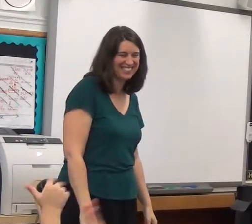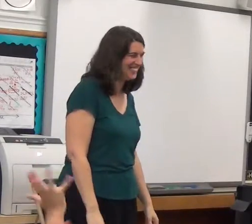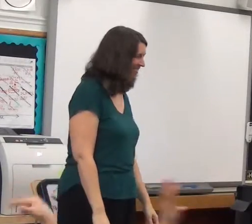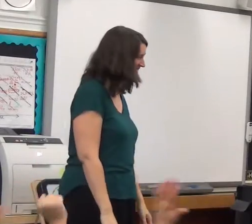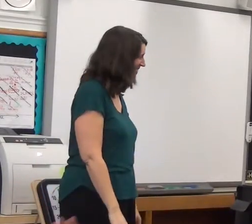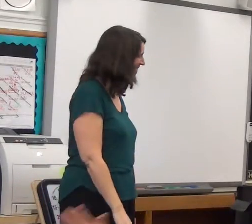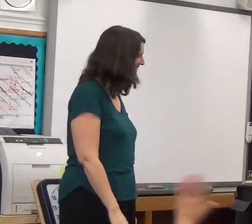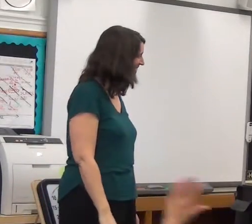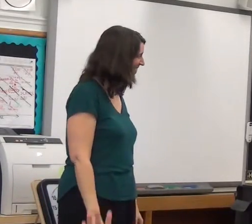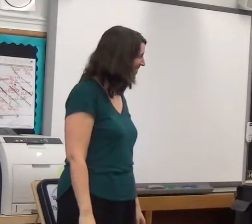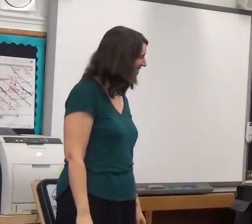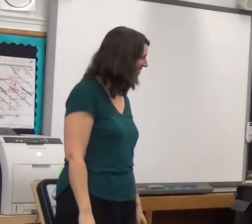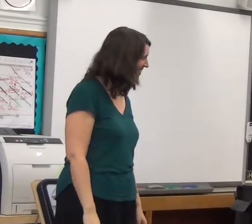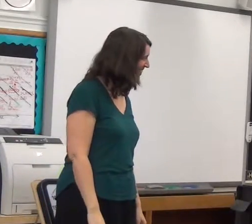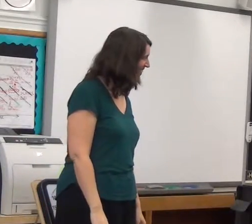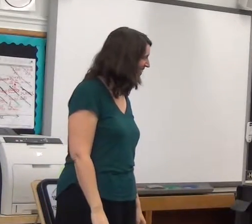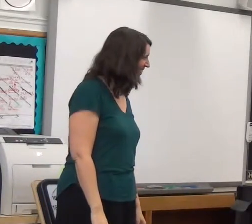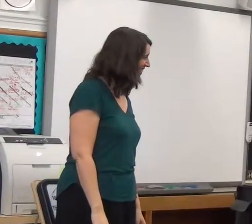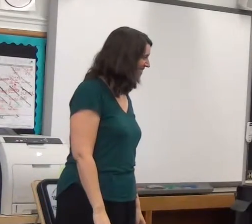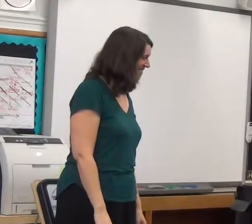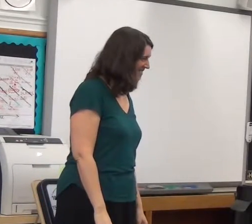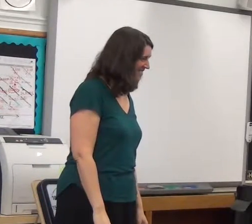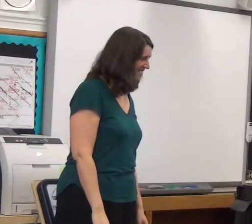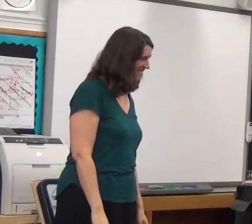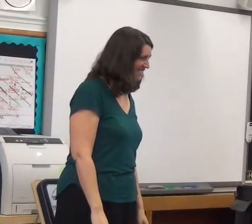Yeah. Thank you, thank you.